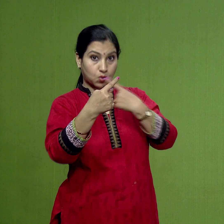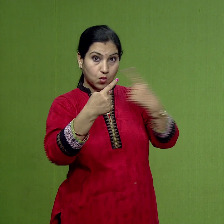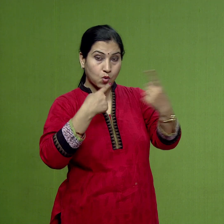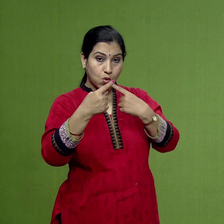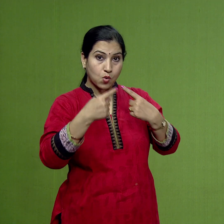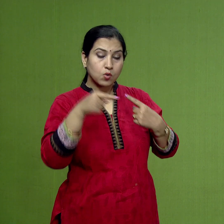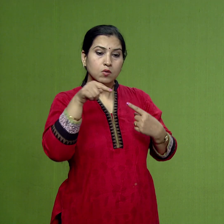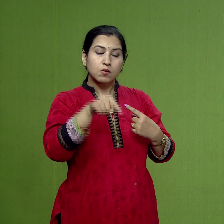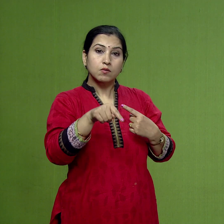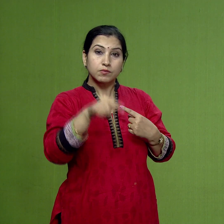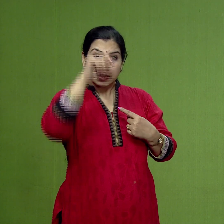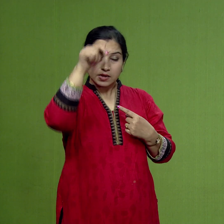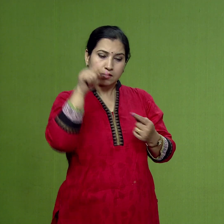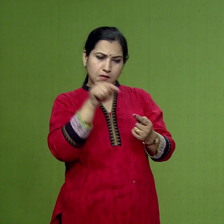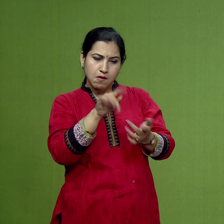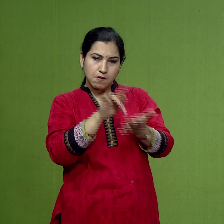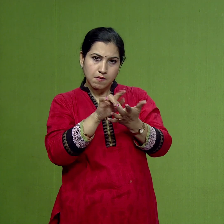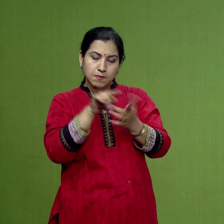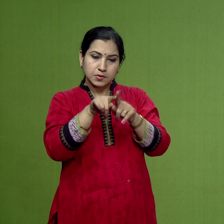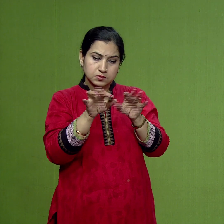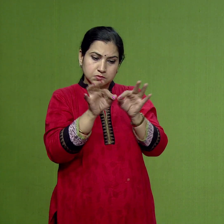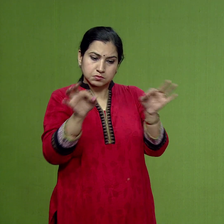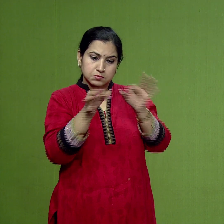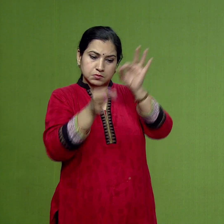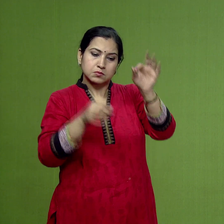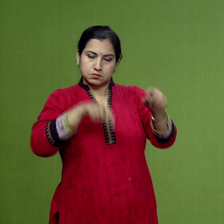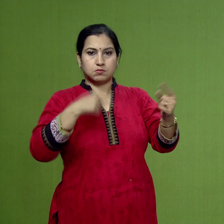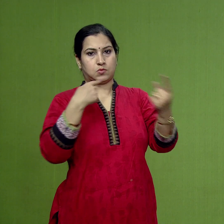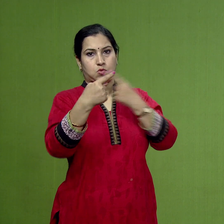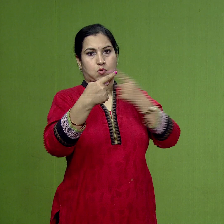the location and extent of India has been explained.